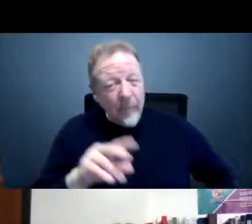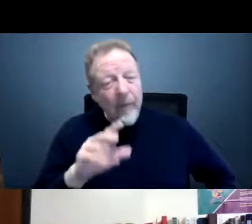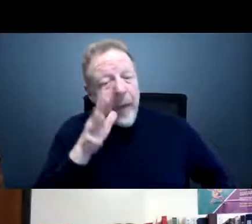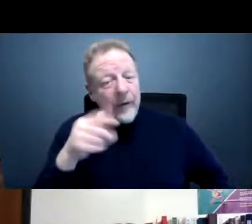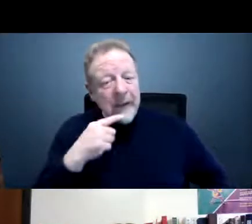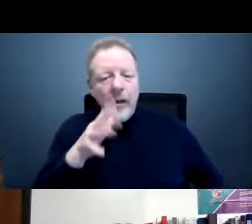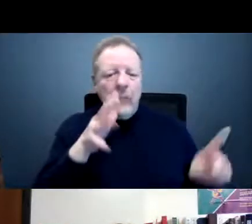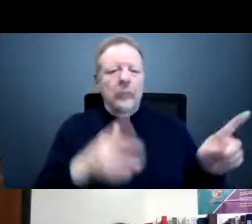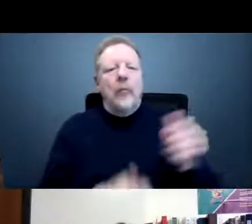communicates.